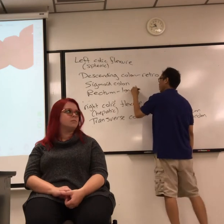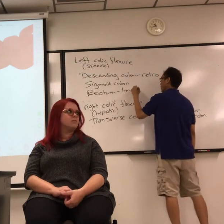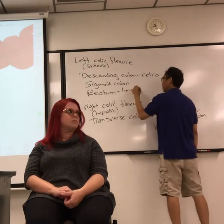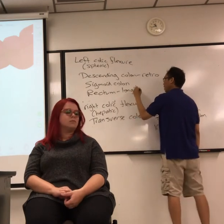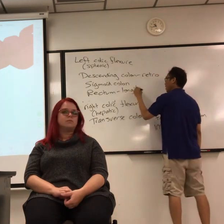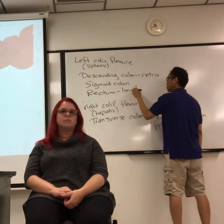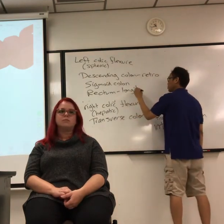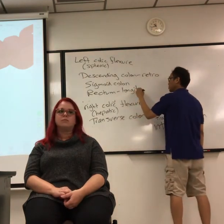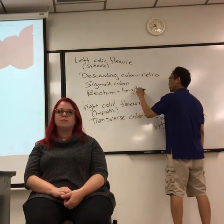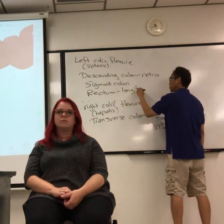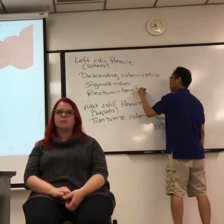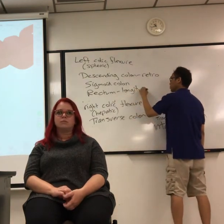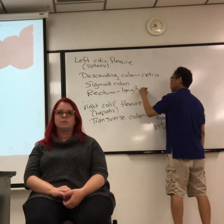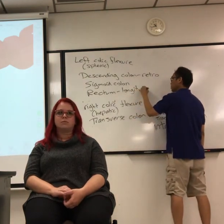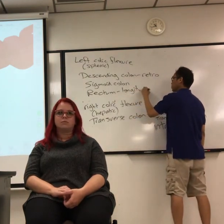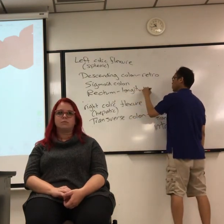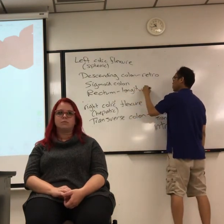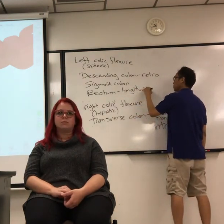I'm writing